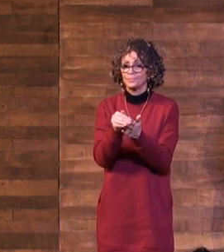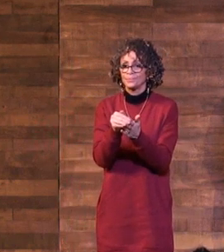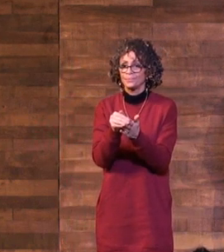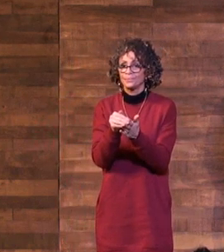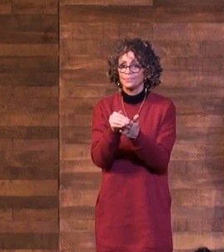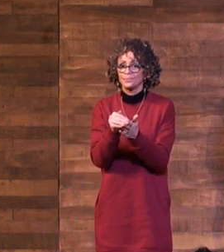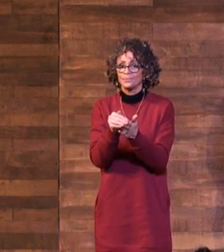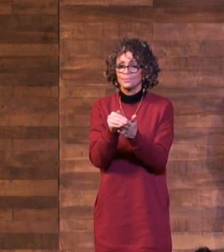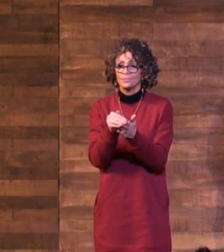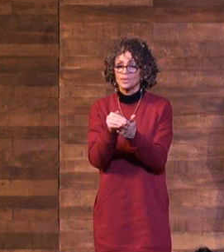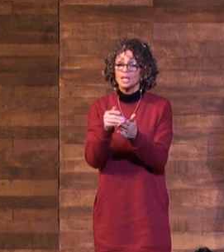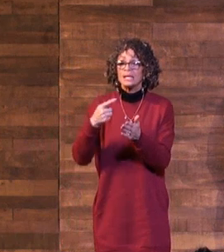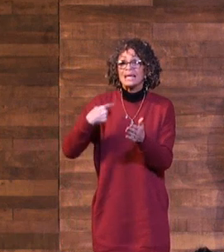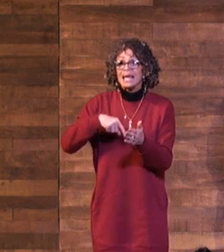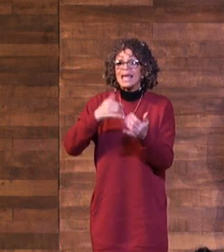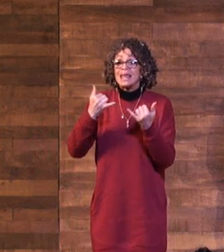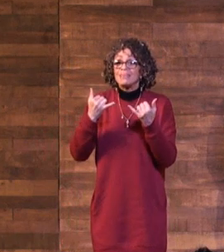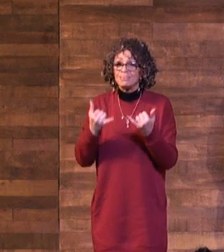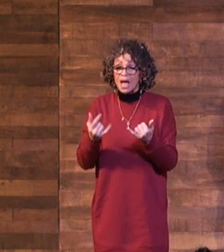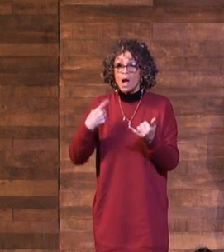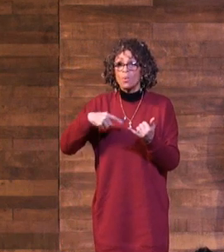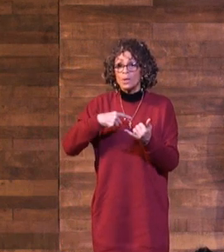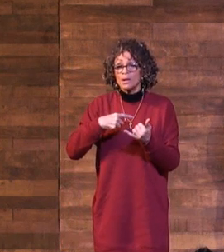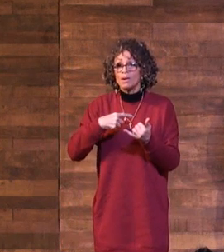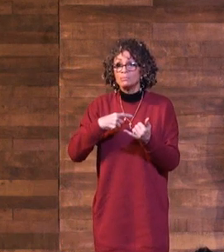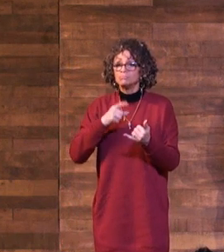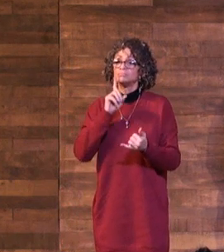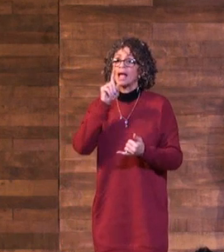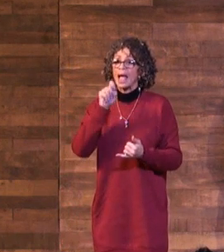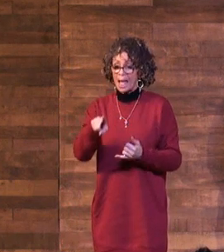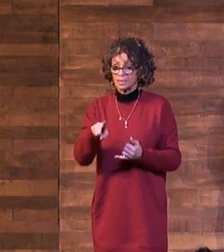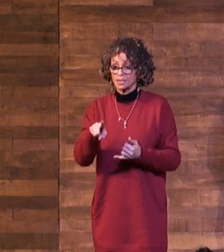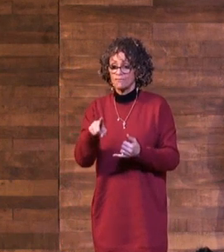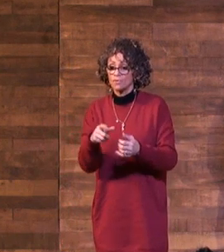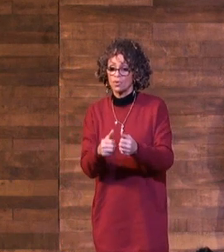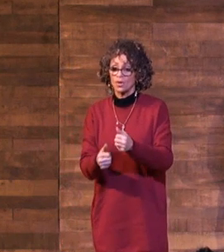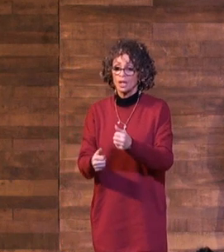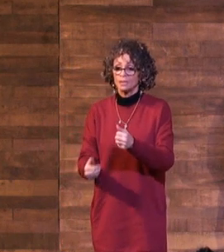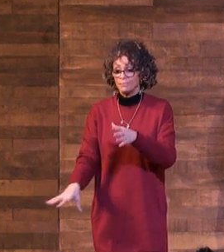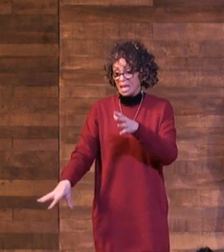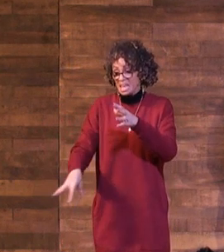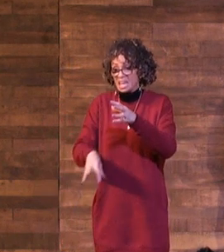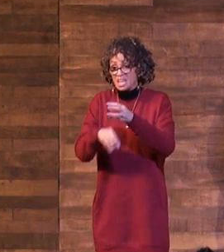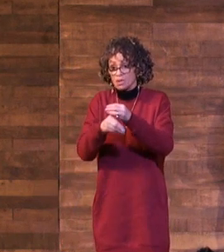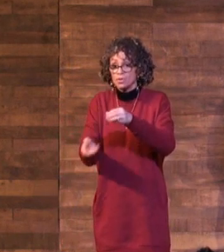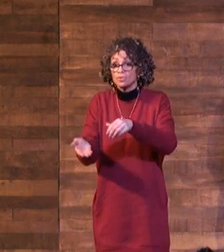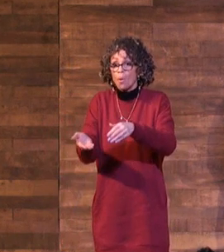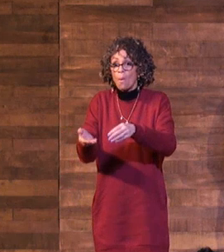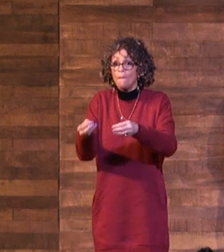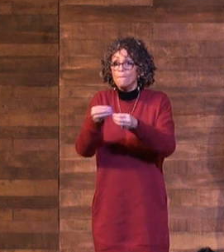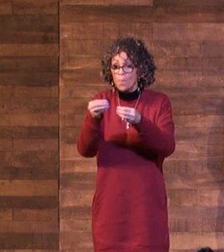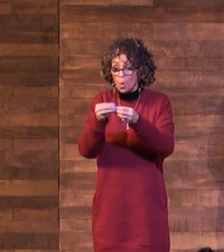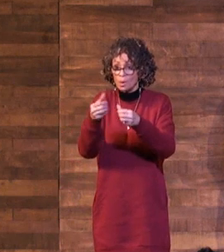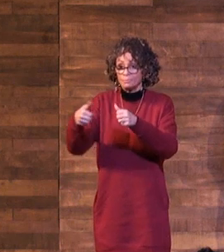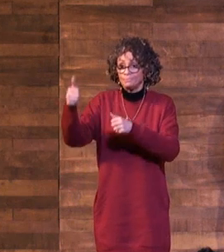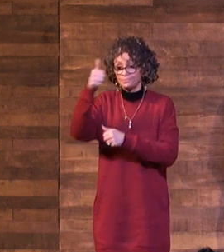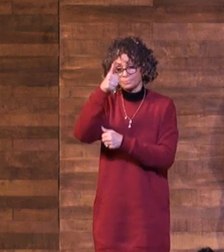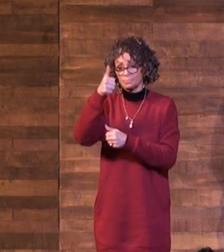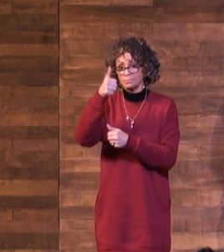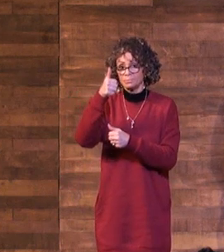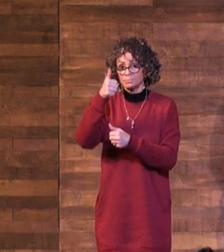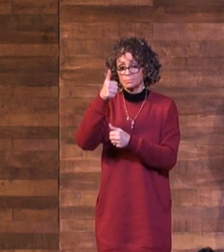is a 2.5% increase in giving. Differently stated, last year's weekly